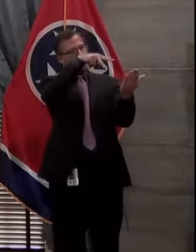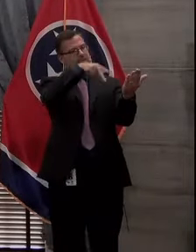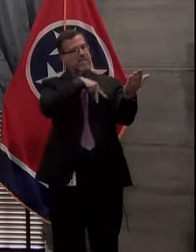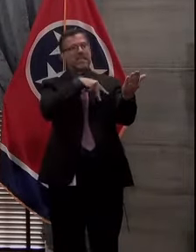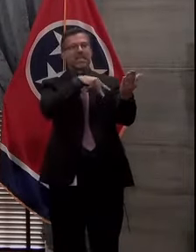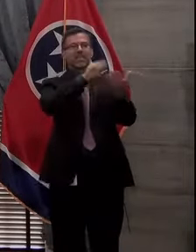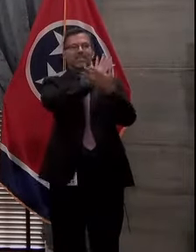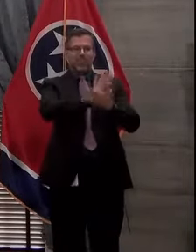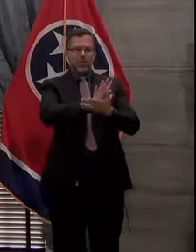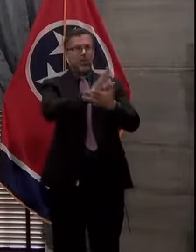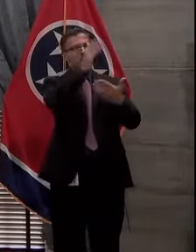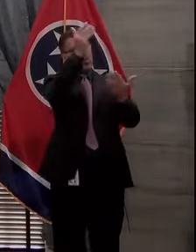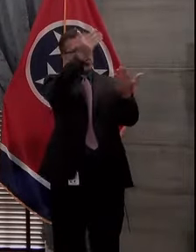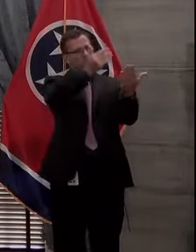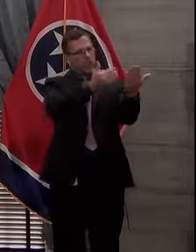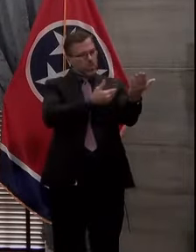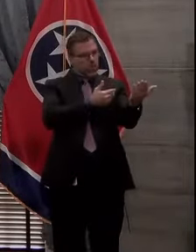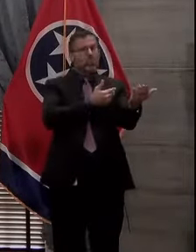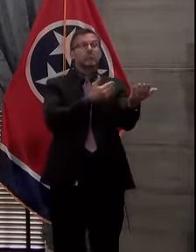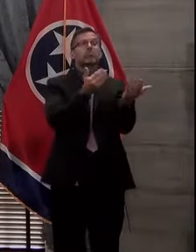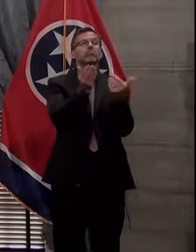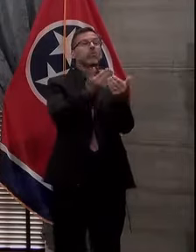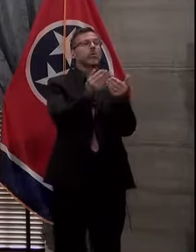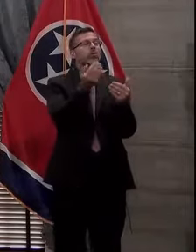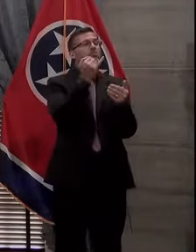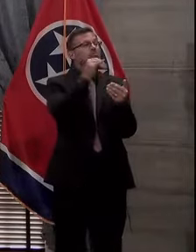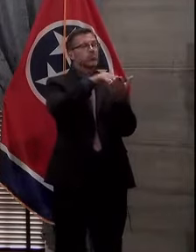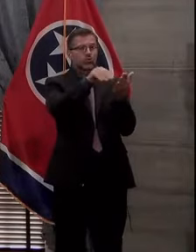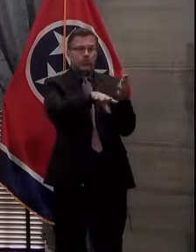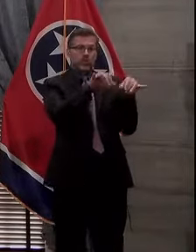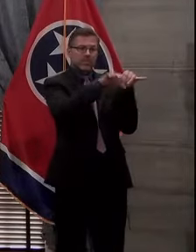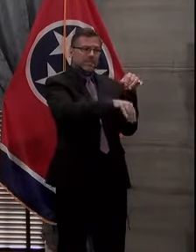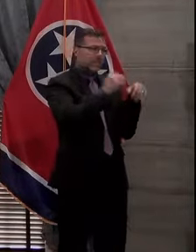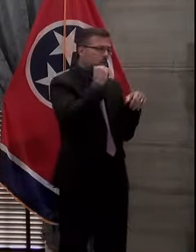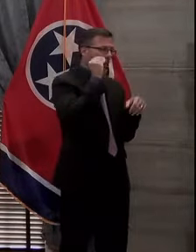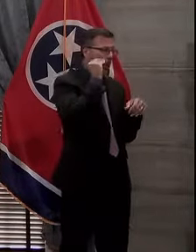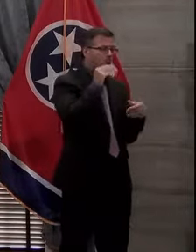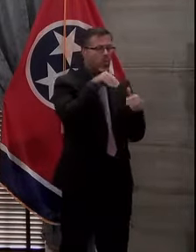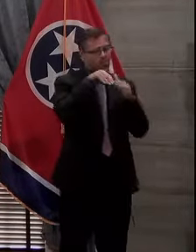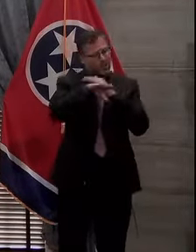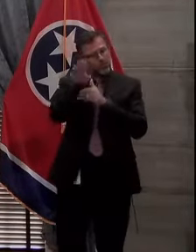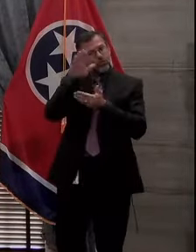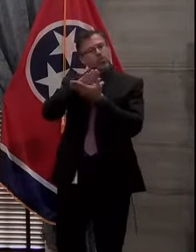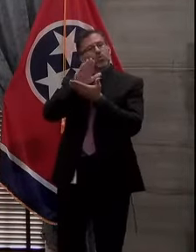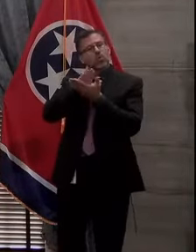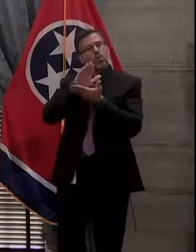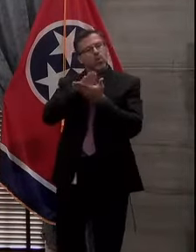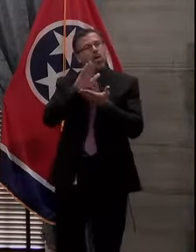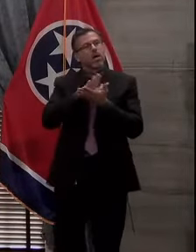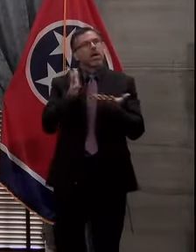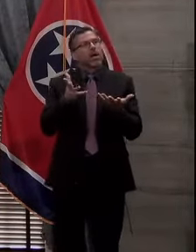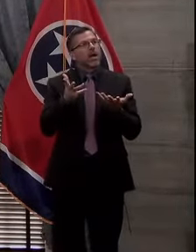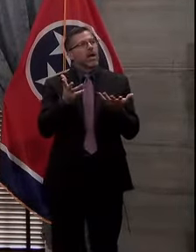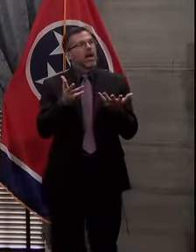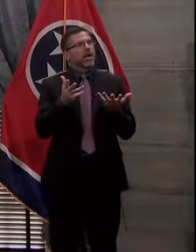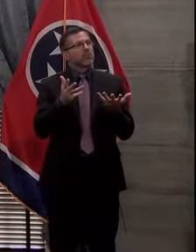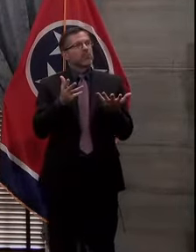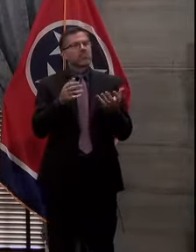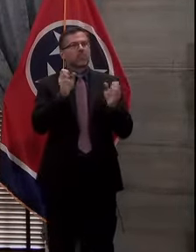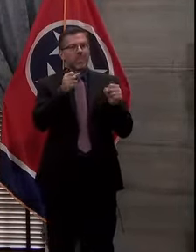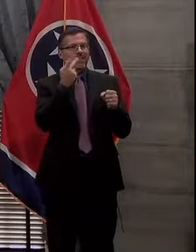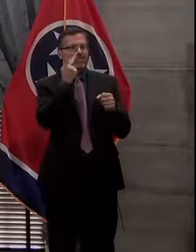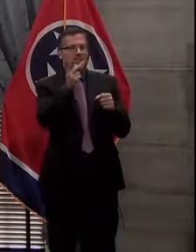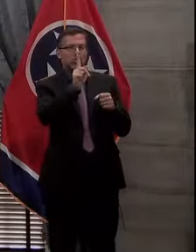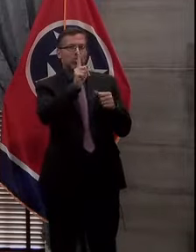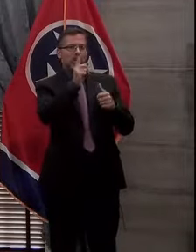video, so that regardless of where the child is being educated, and also because we know that teachers are going to be using some very, very interesting